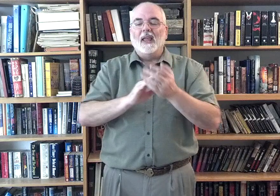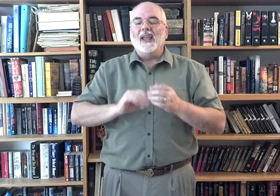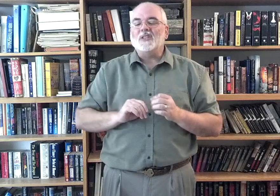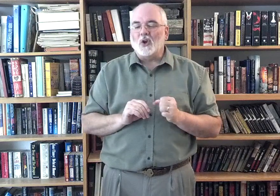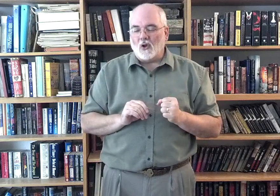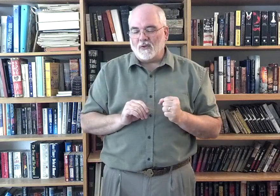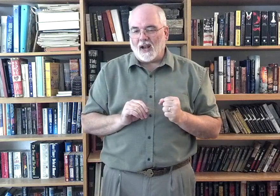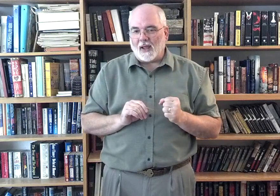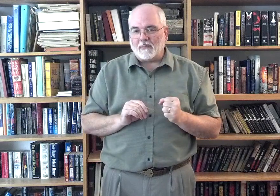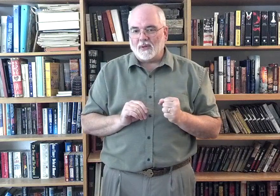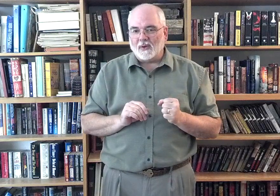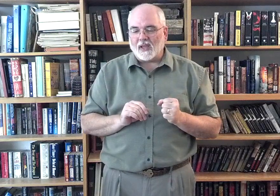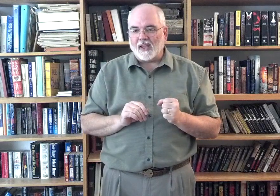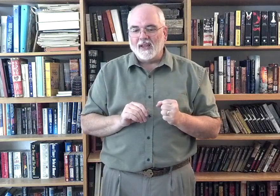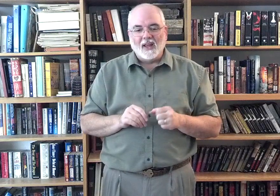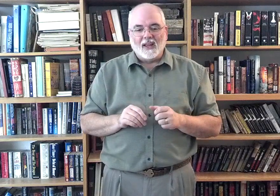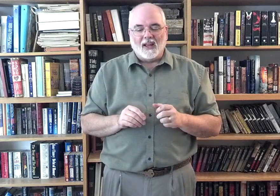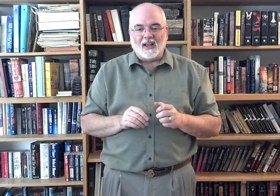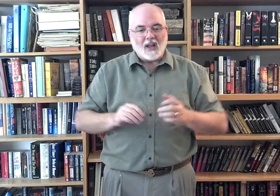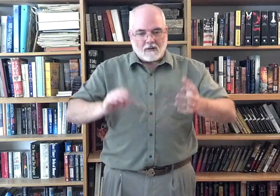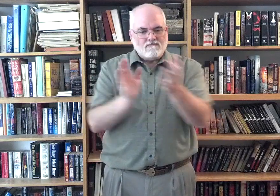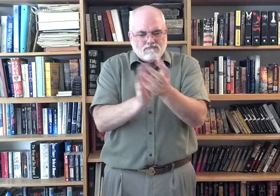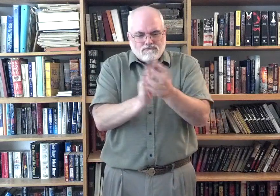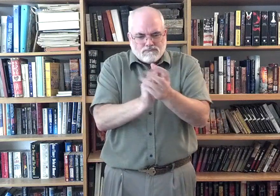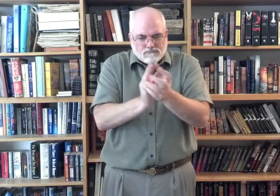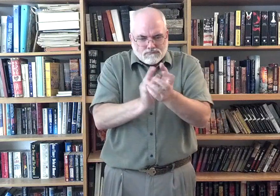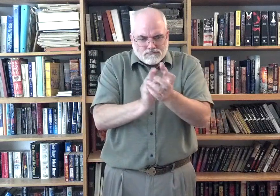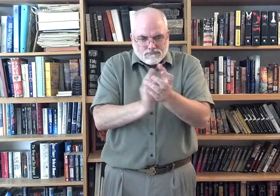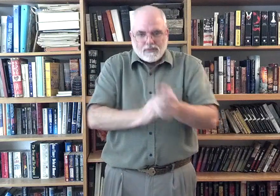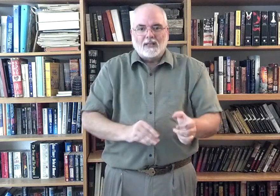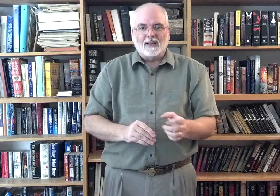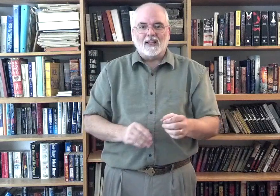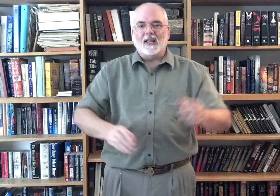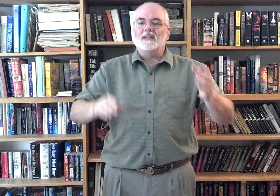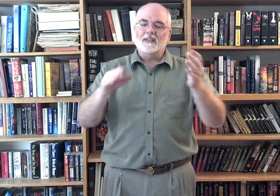It's a golf clap, okay? Not it's